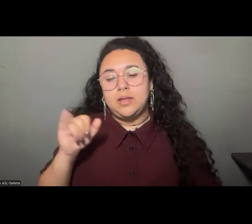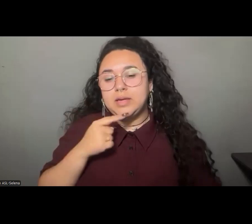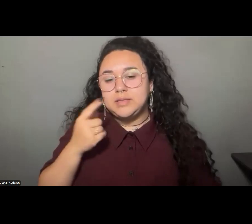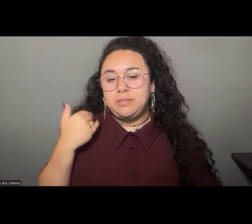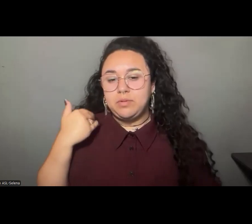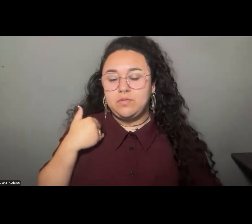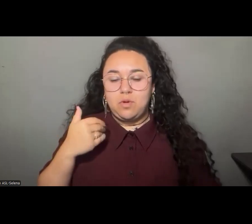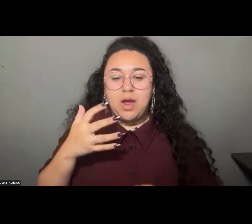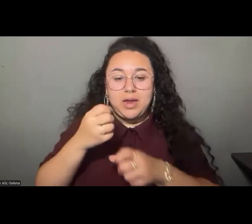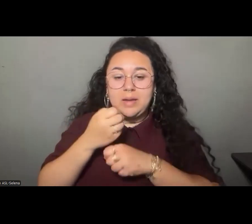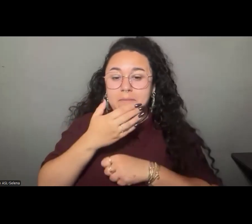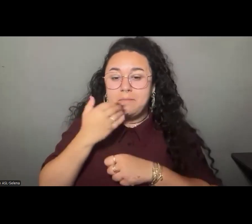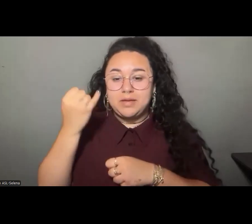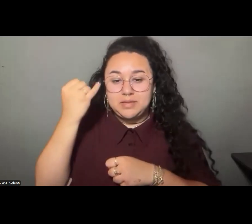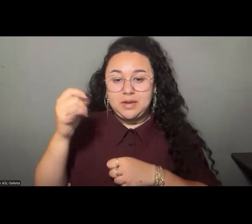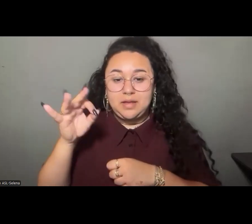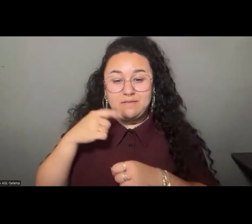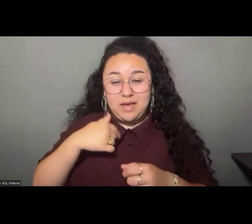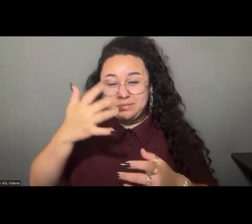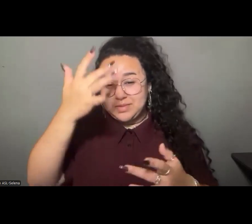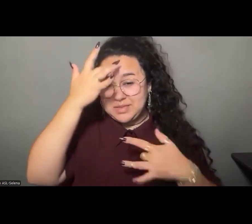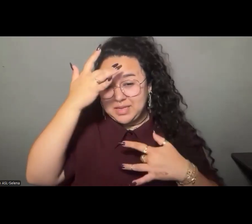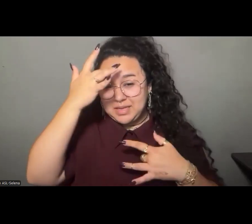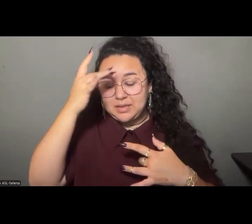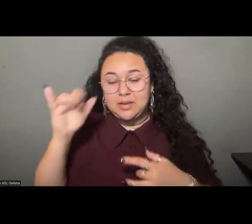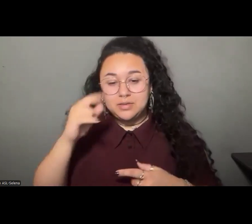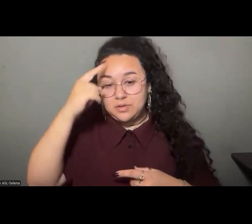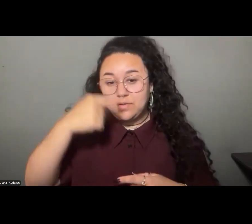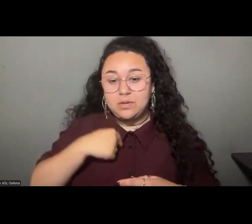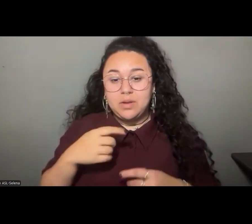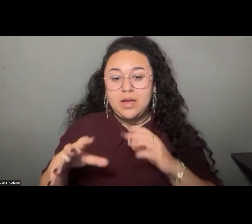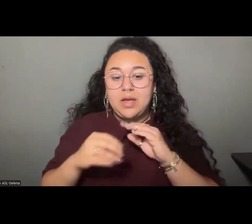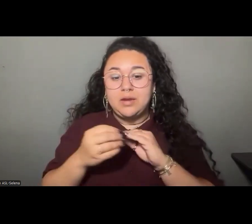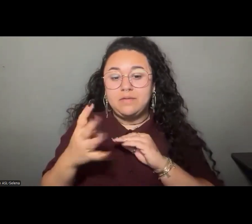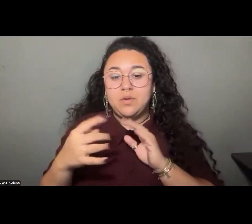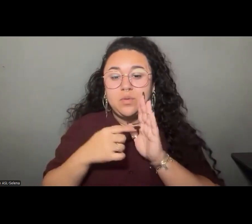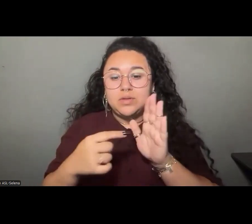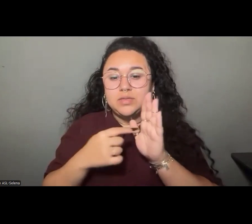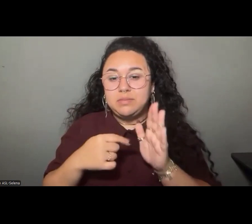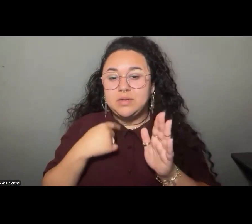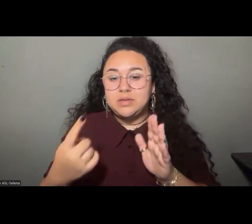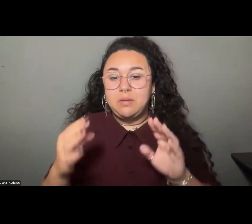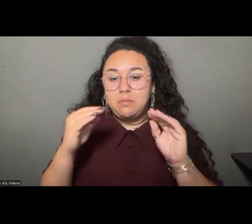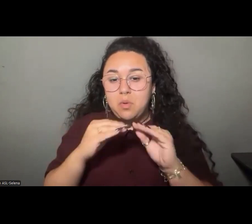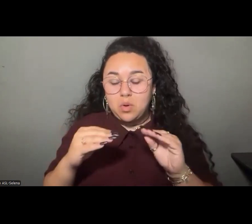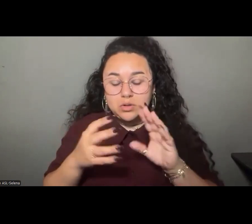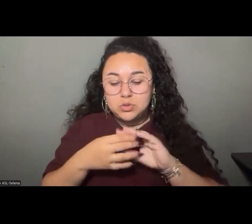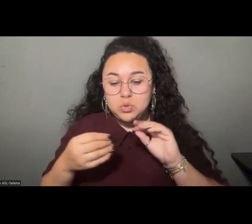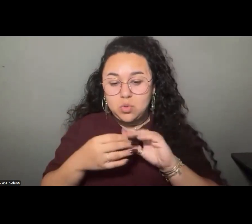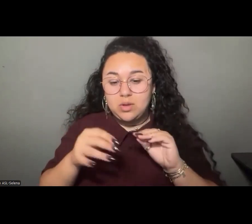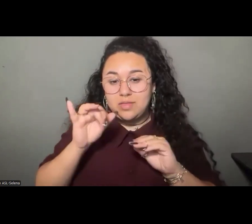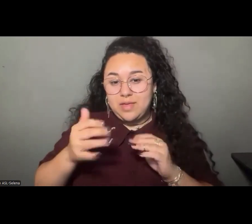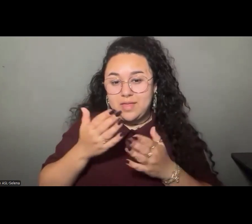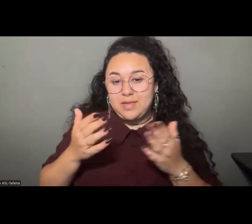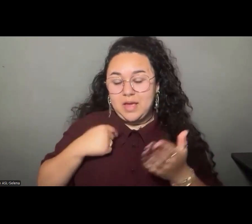Um, It's also like, to me, I'll just throw out a few examples and I'll tell more stories. It's that thing that I witness in